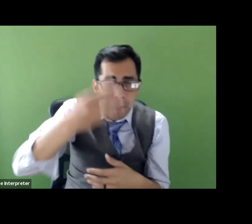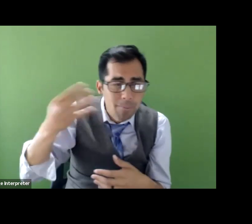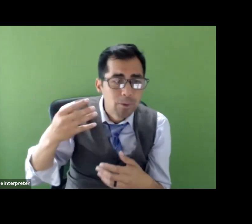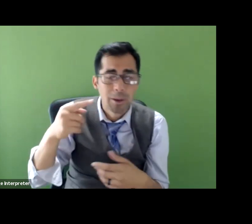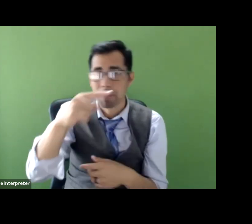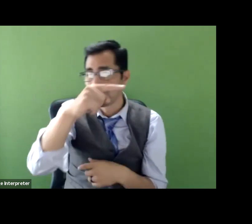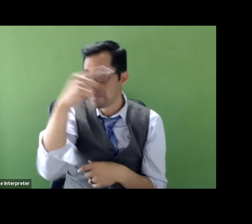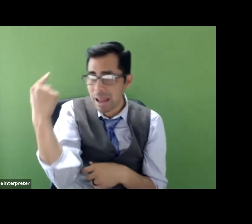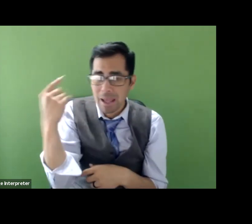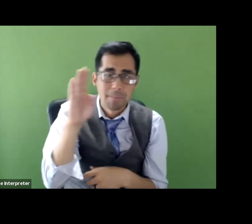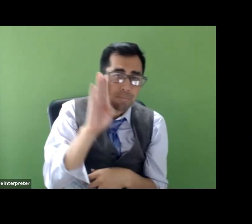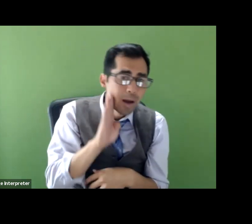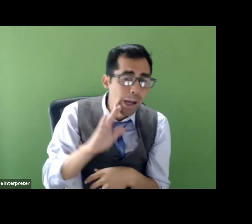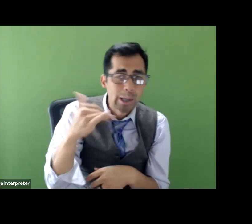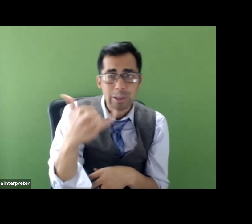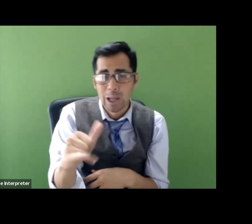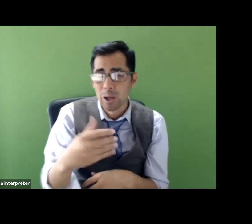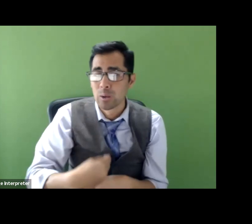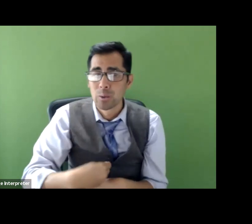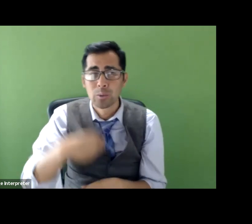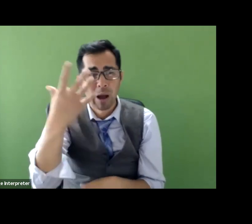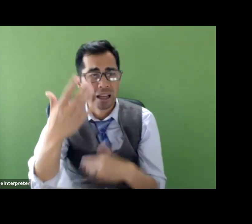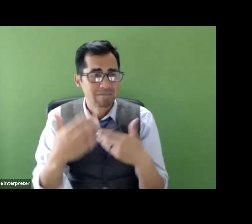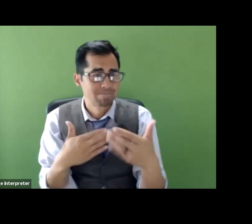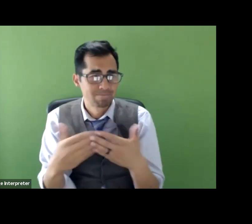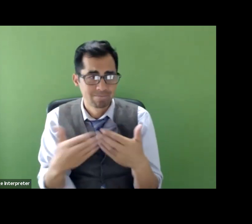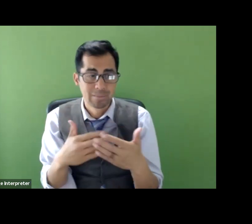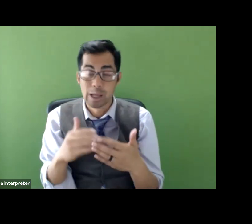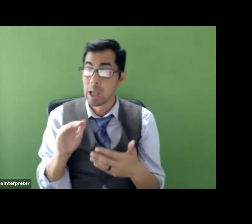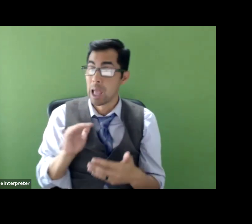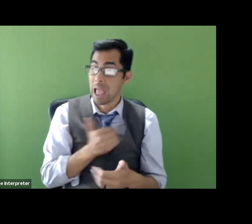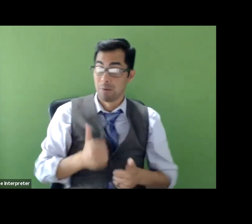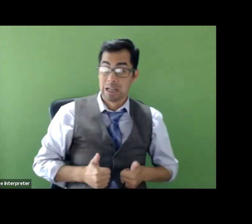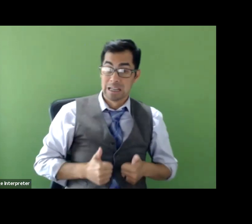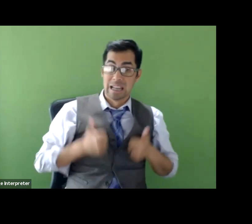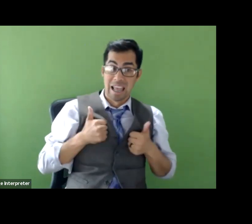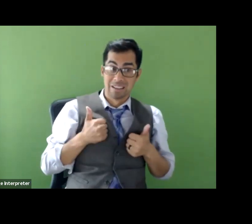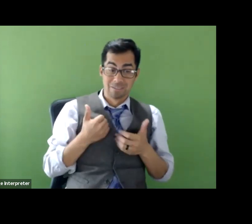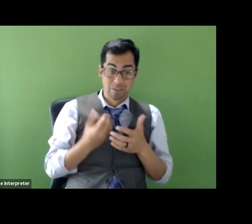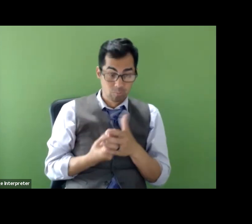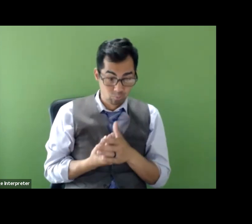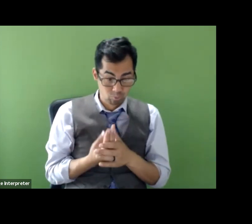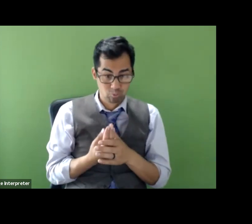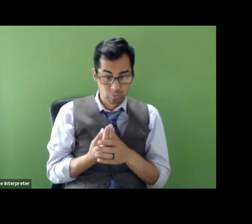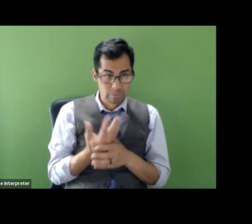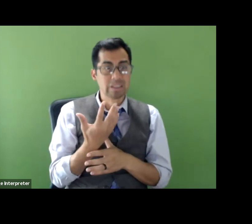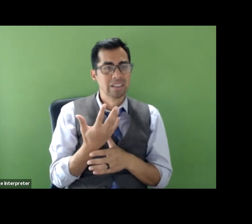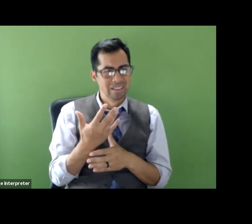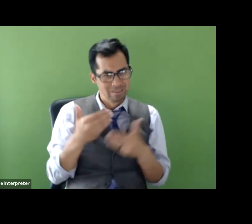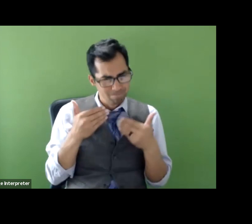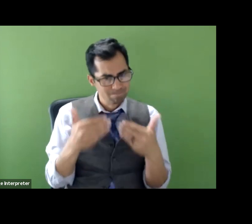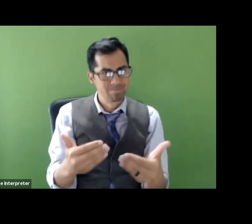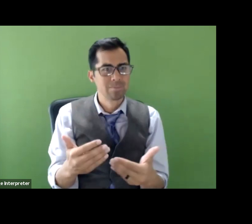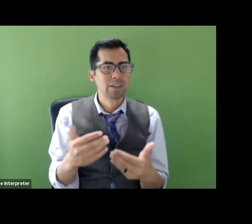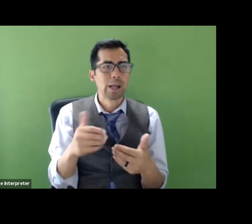and white. And as our lives have changed and grown, so have our libraries. Let others